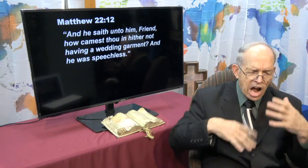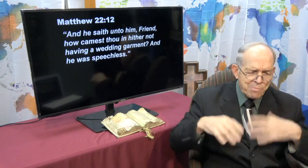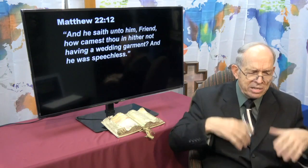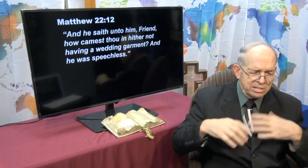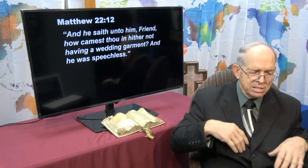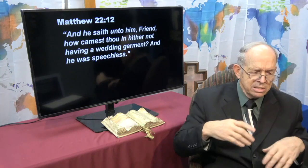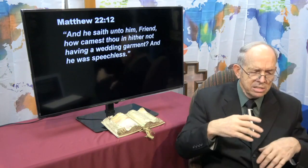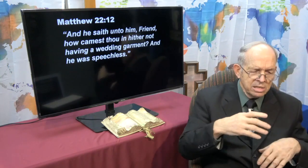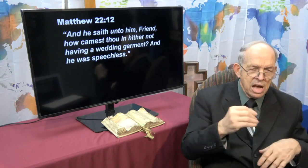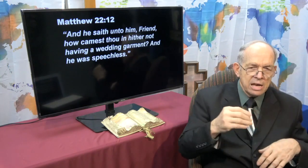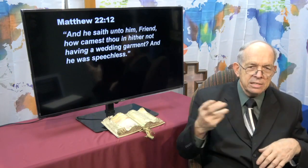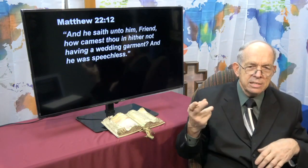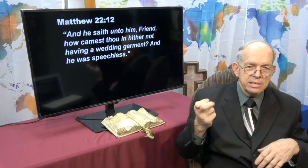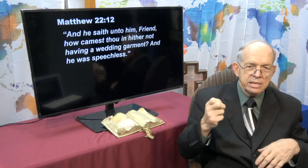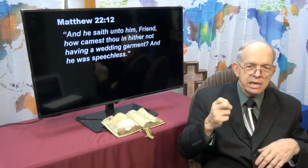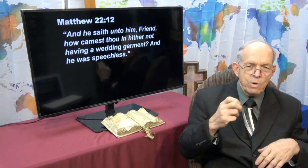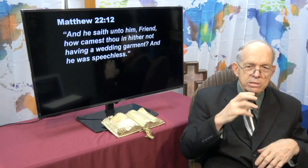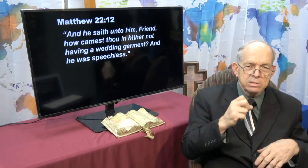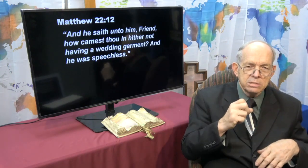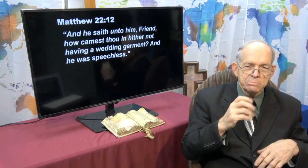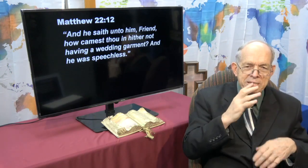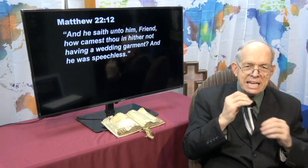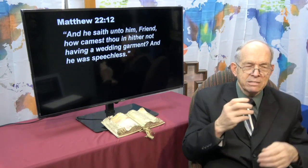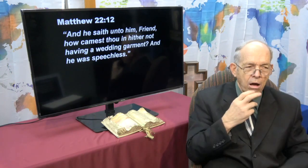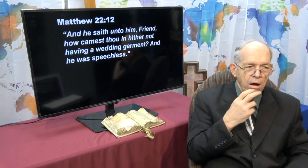garment. And he was speechless.